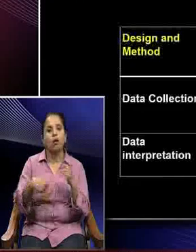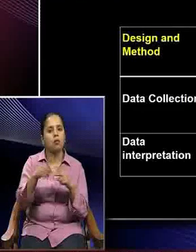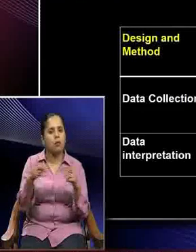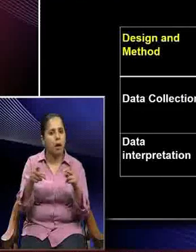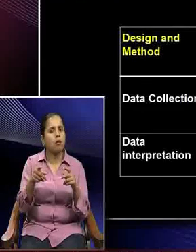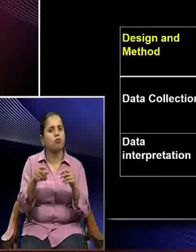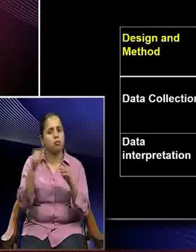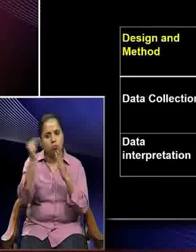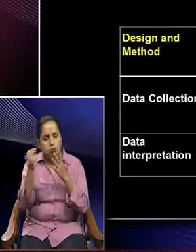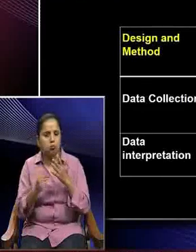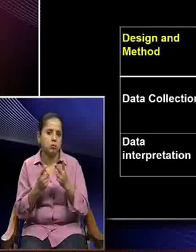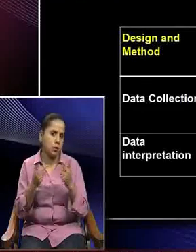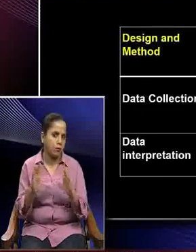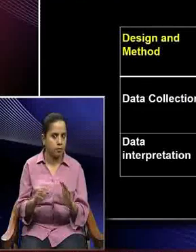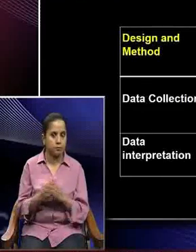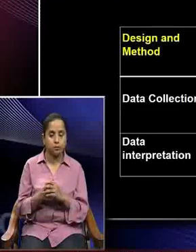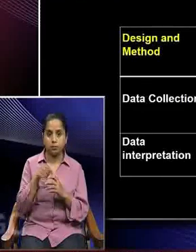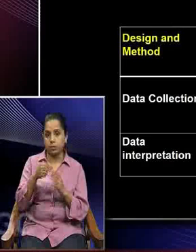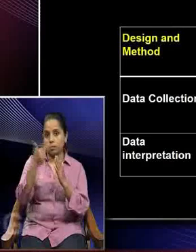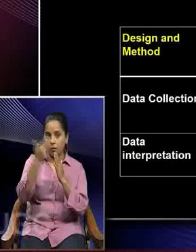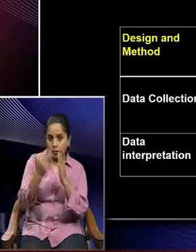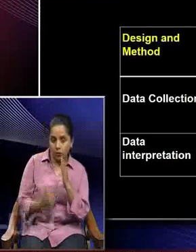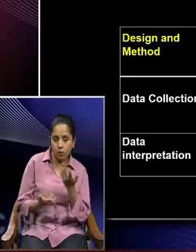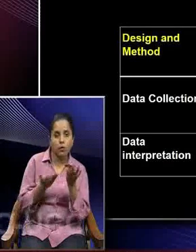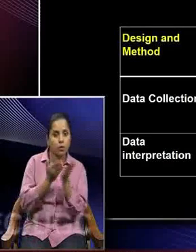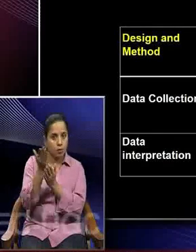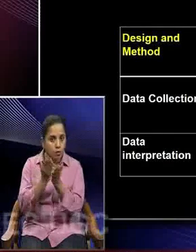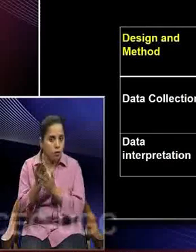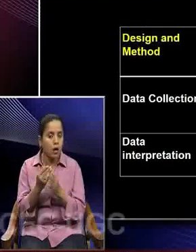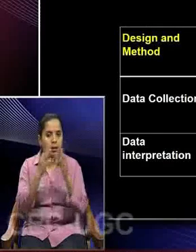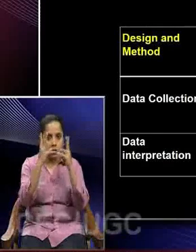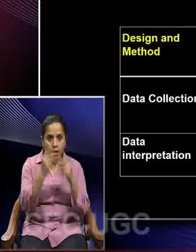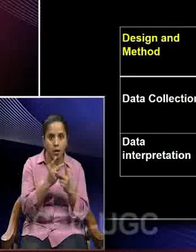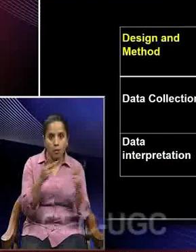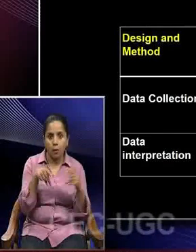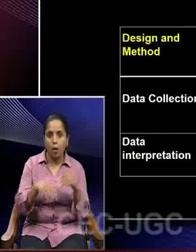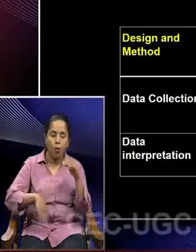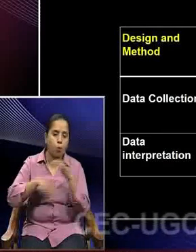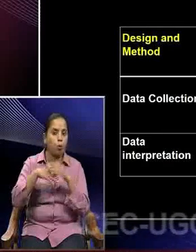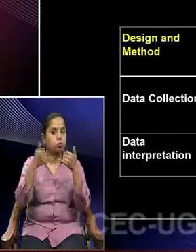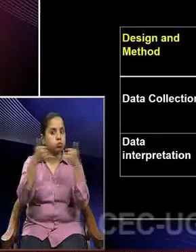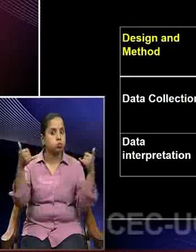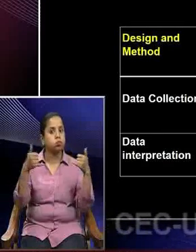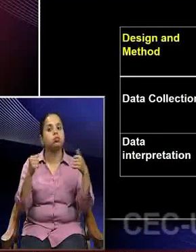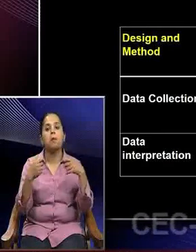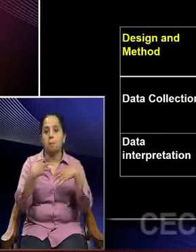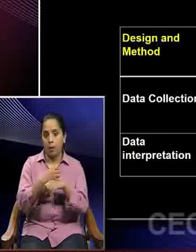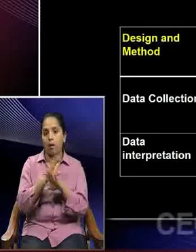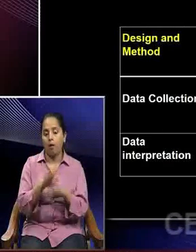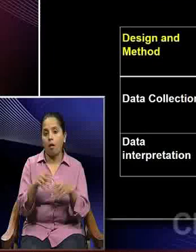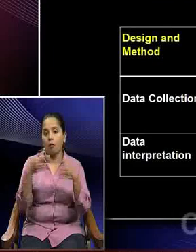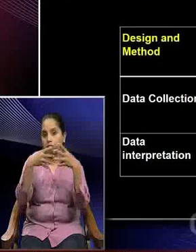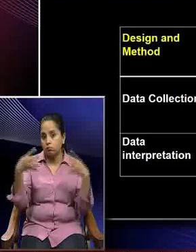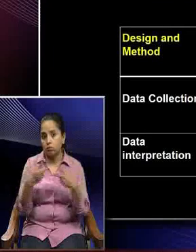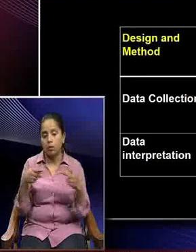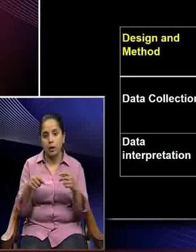aspect. The design and method in quantitative research is highly structured and well specified, and